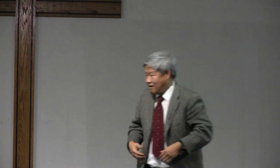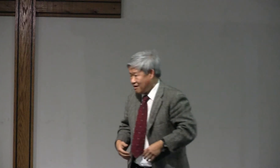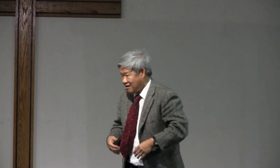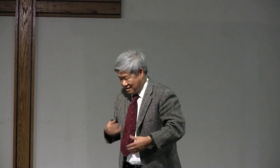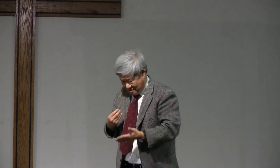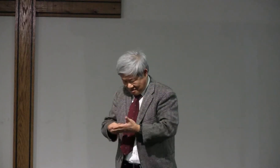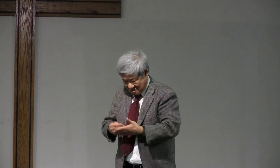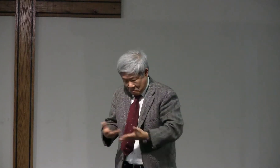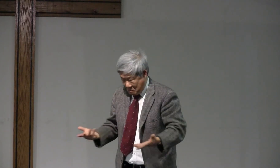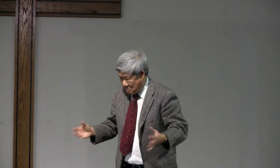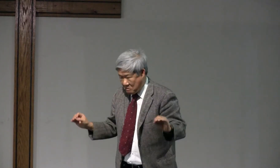when they were welcomed